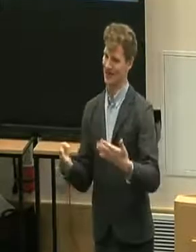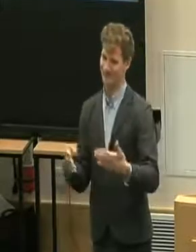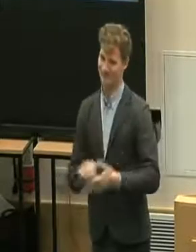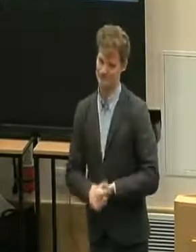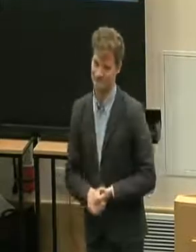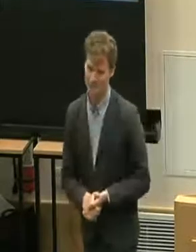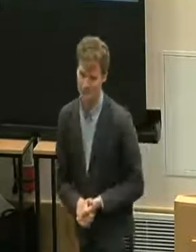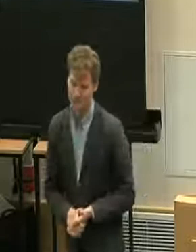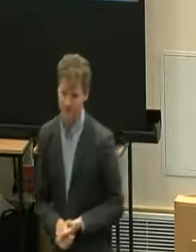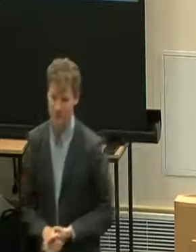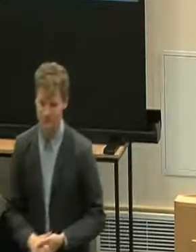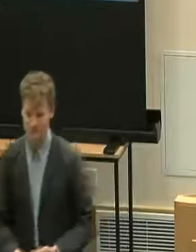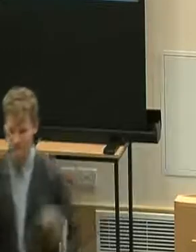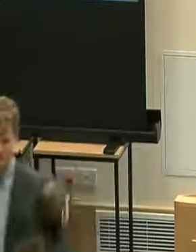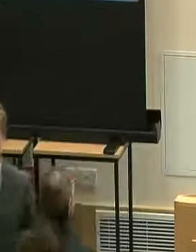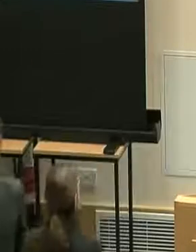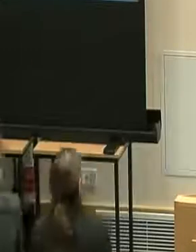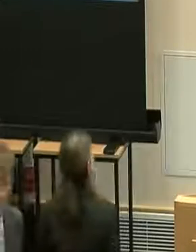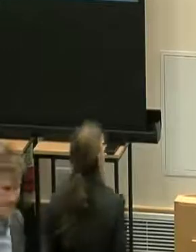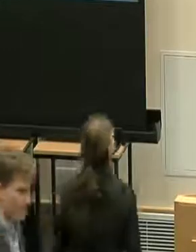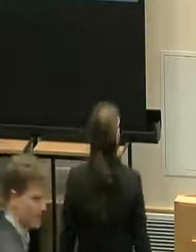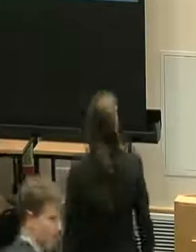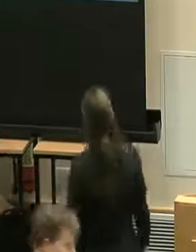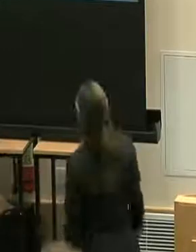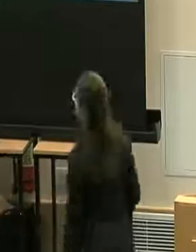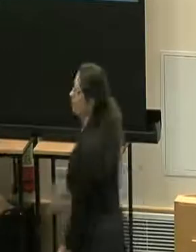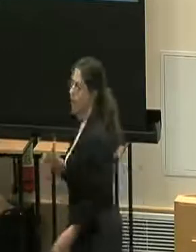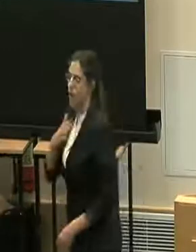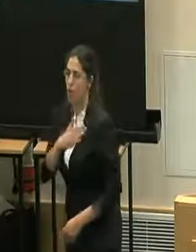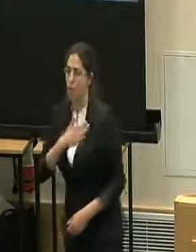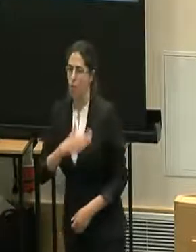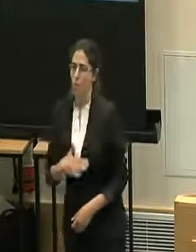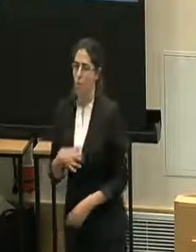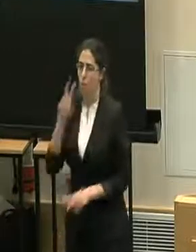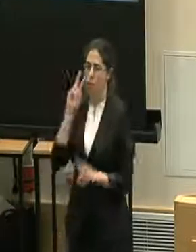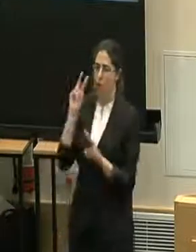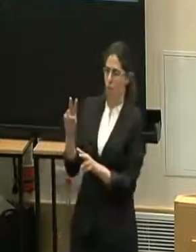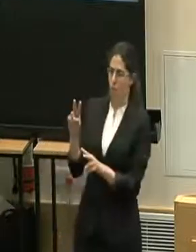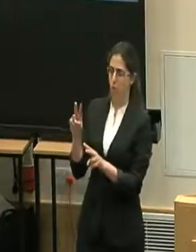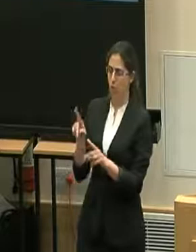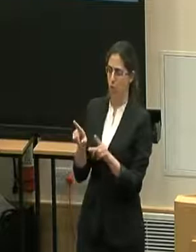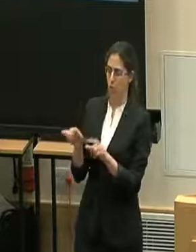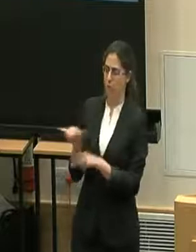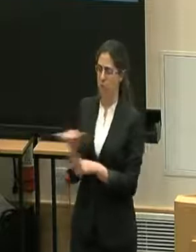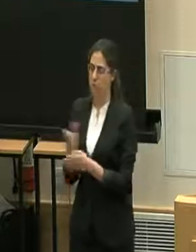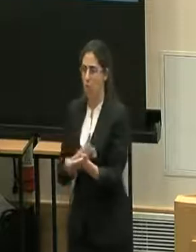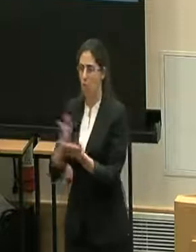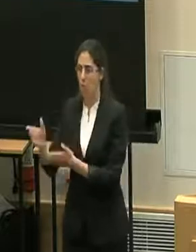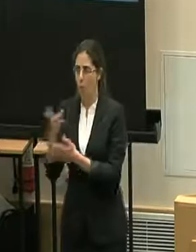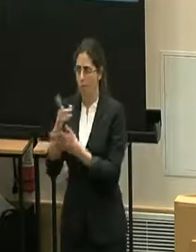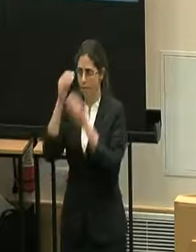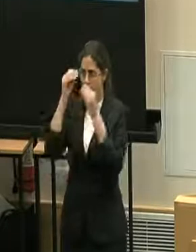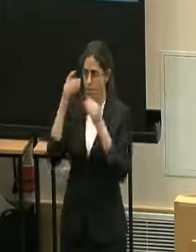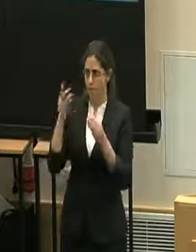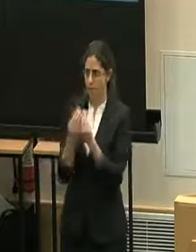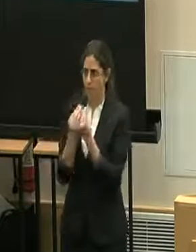I want to do is look, and just as a way of conceptualizing the values in the convention, look at